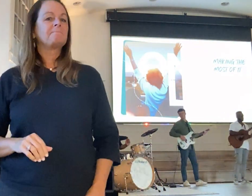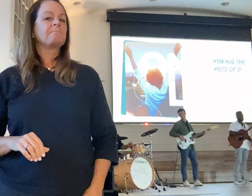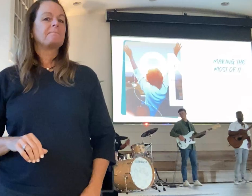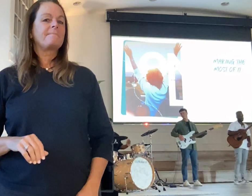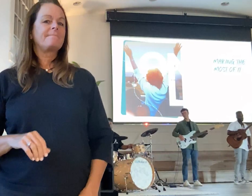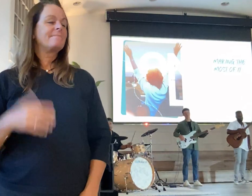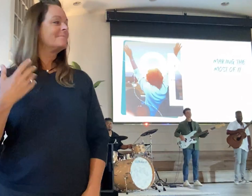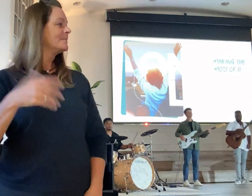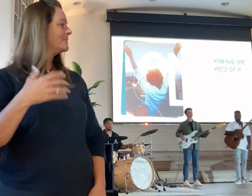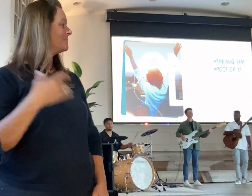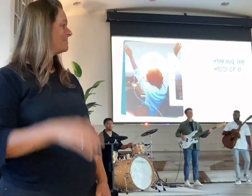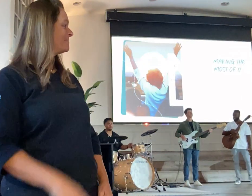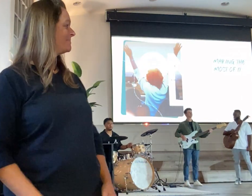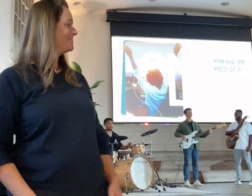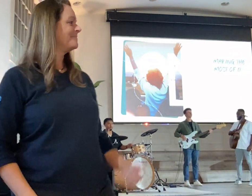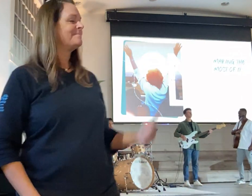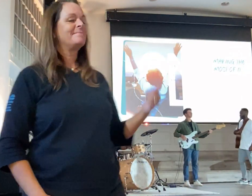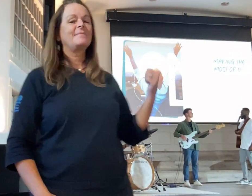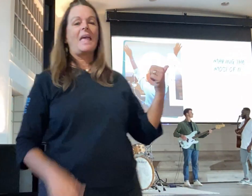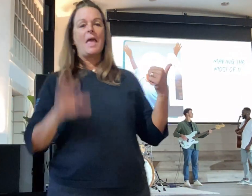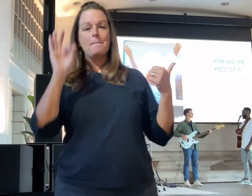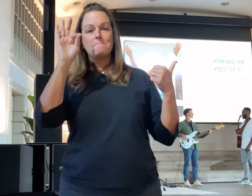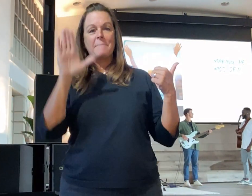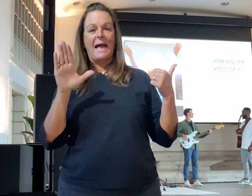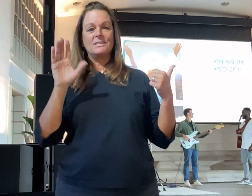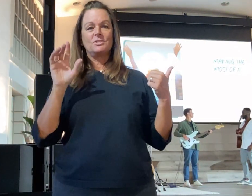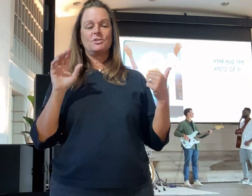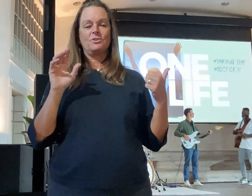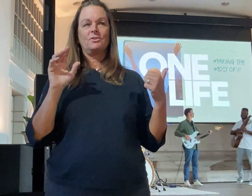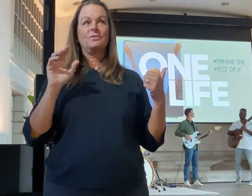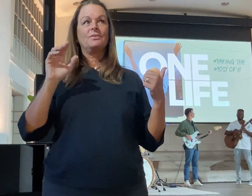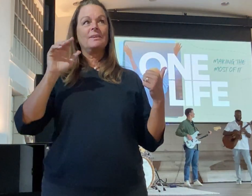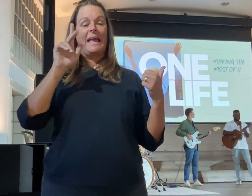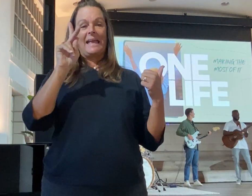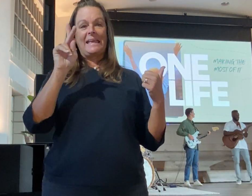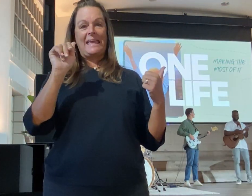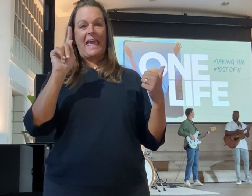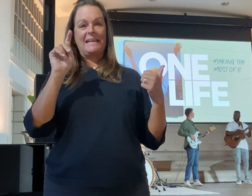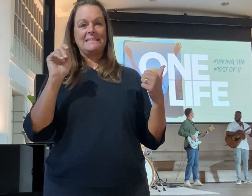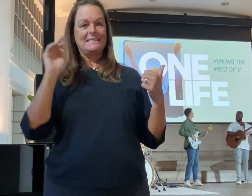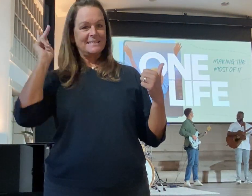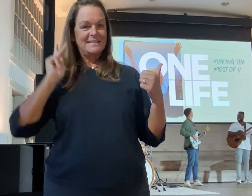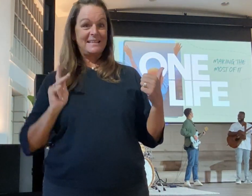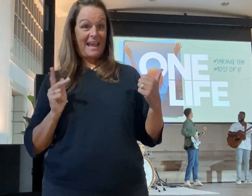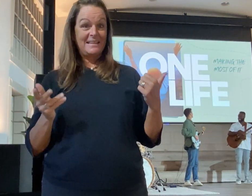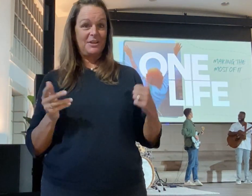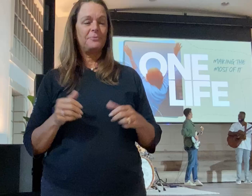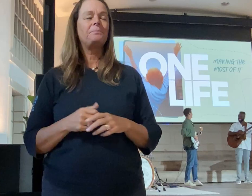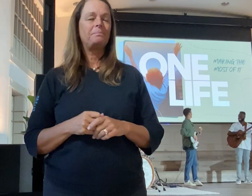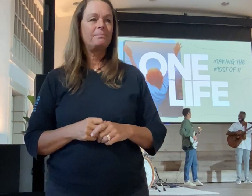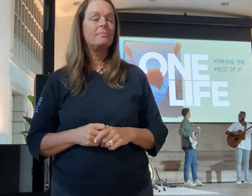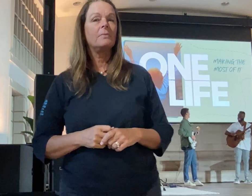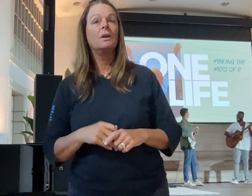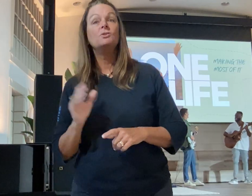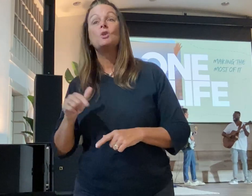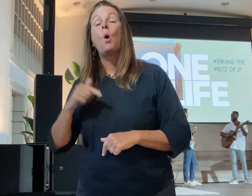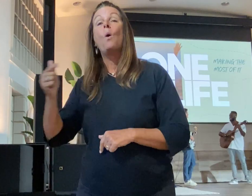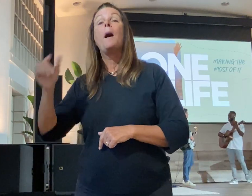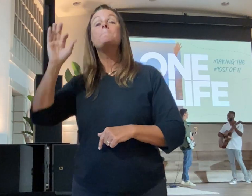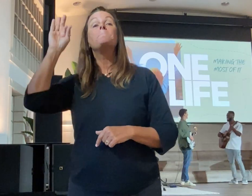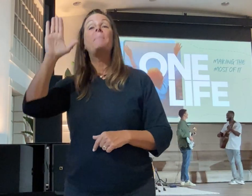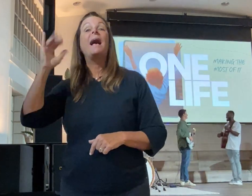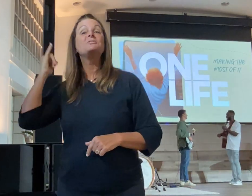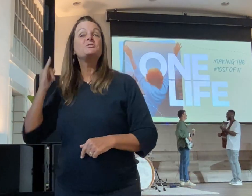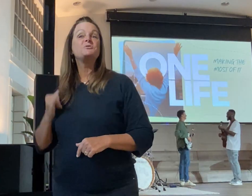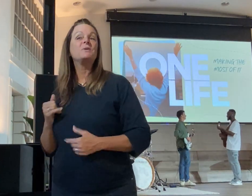Well, thank you, Pastor Julie, for a great word, and I love that. Right after this message, we all have a next step, and she shared